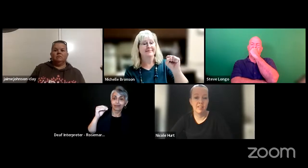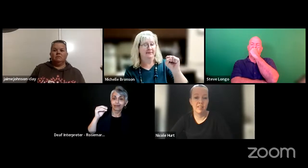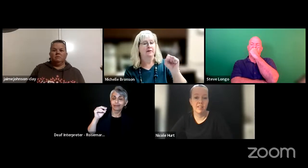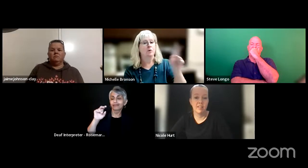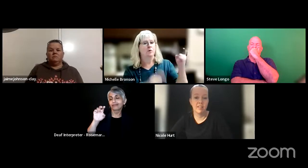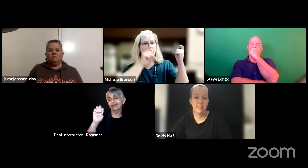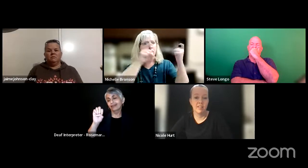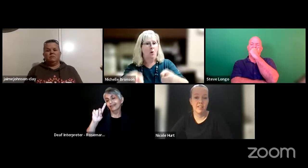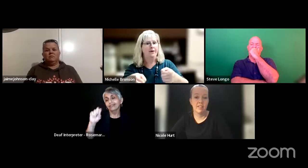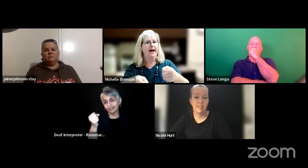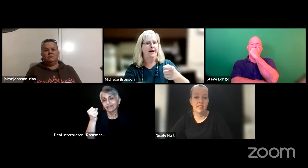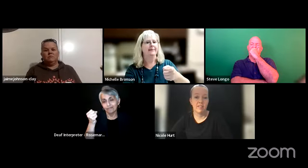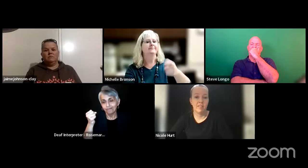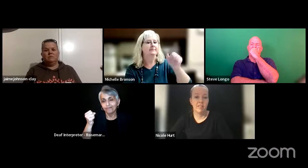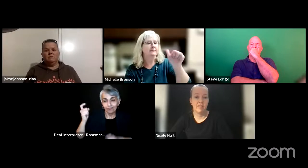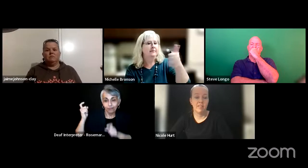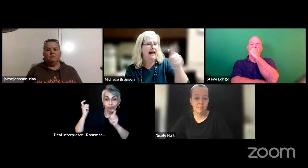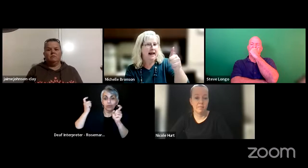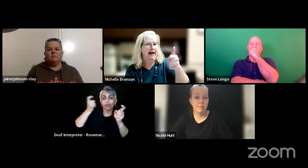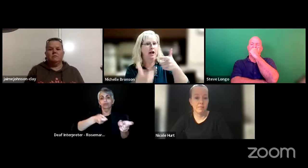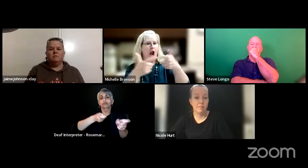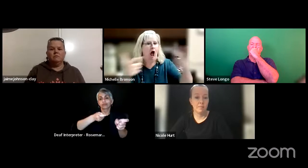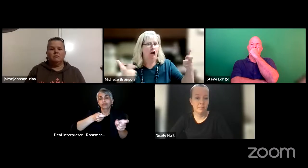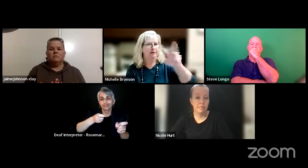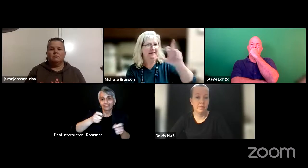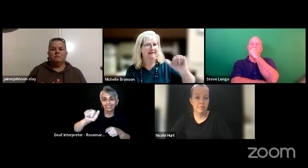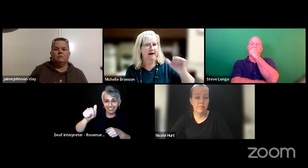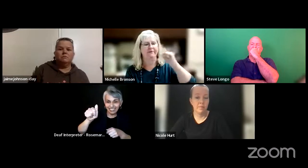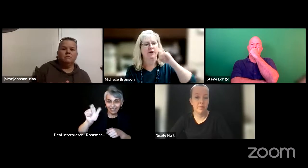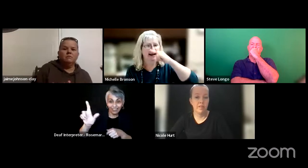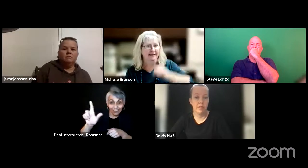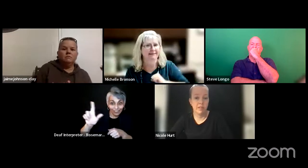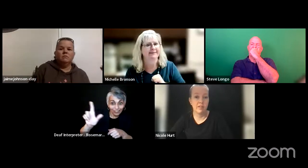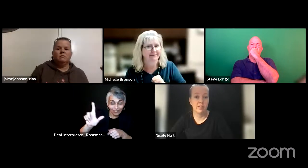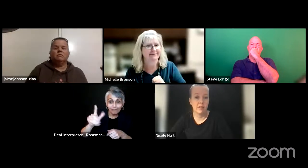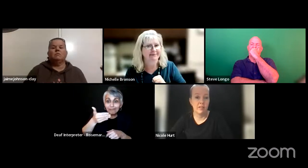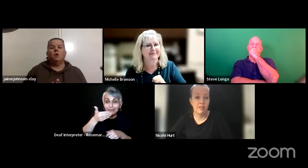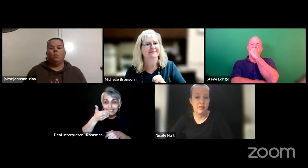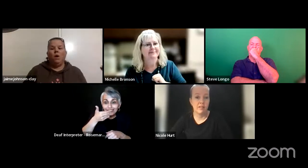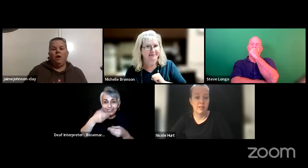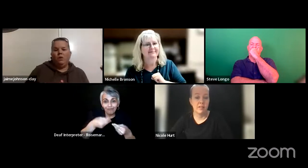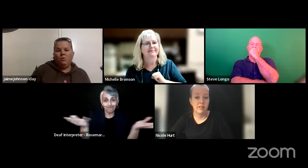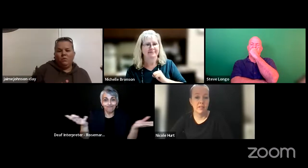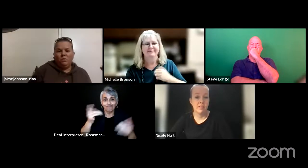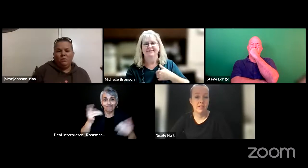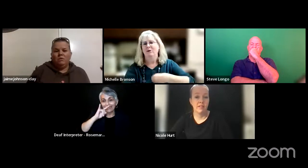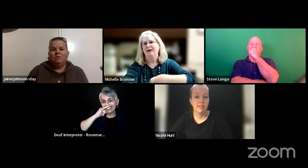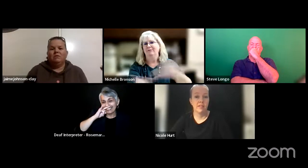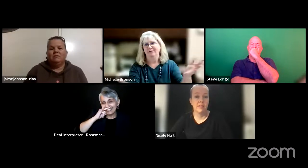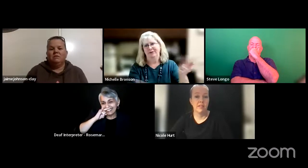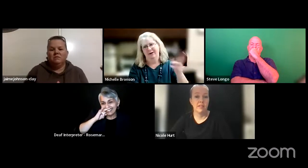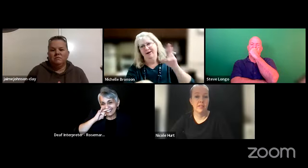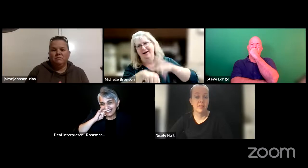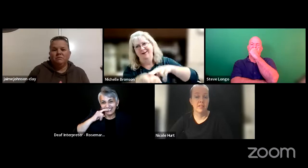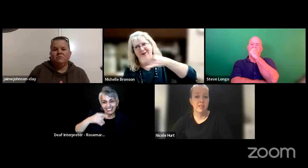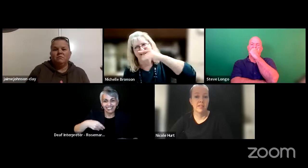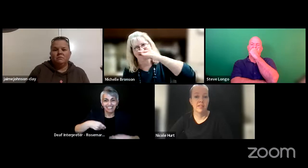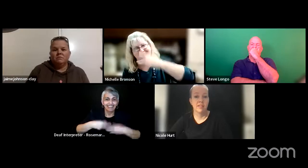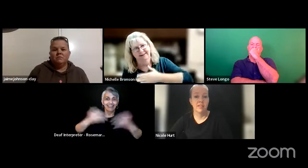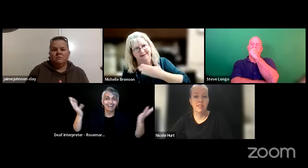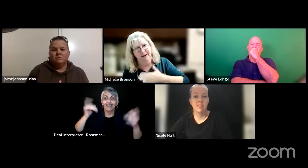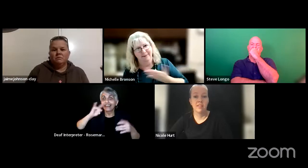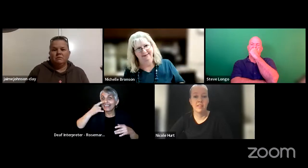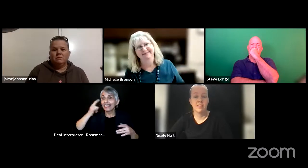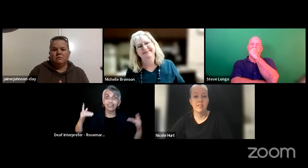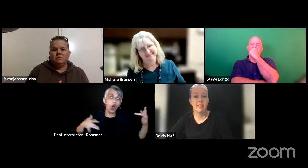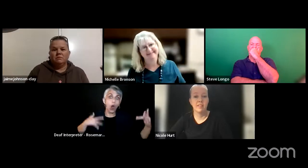secured pizza from Yanez. They donated 10 large pizzas for the kids. So we were able